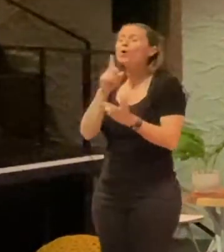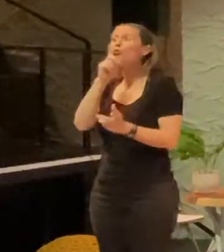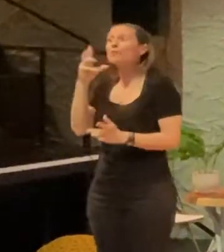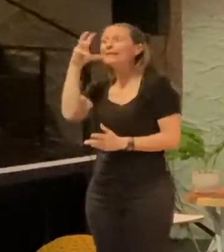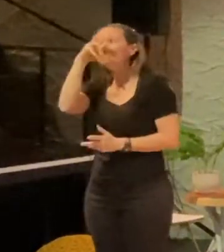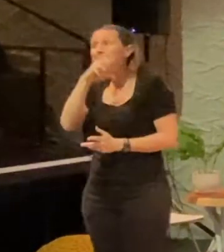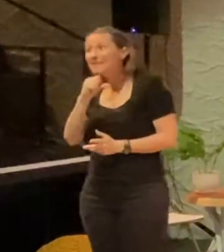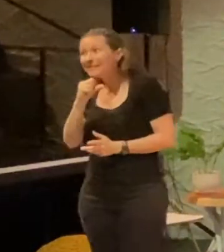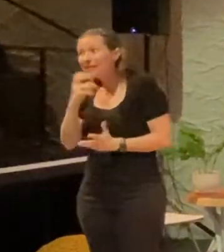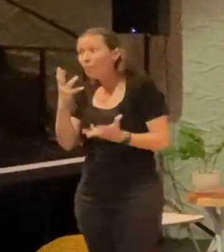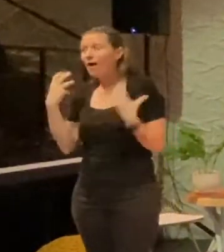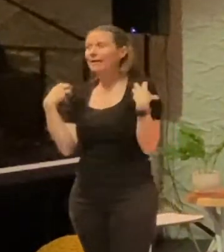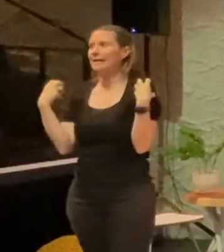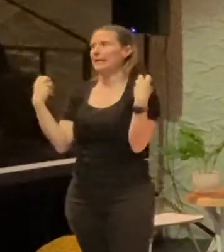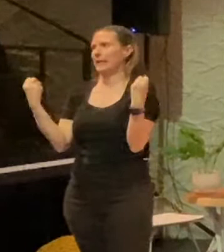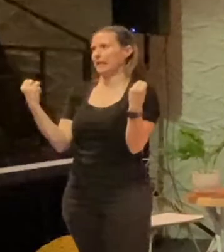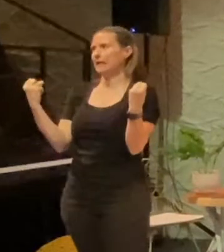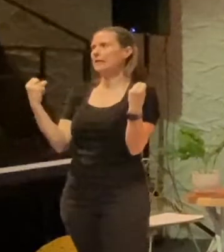is healing.